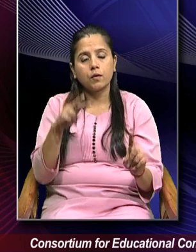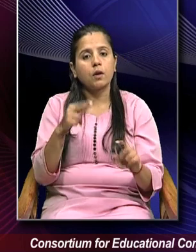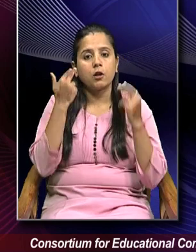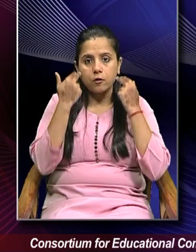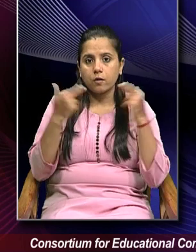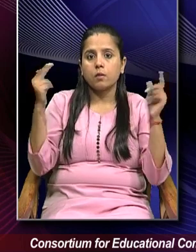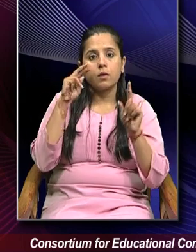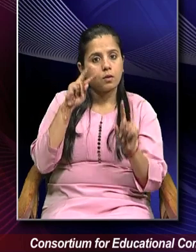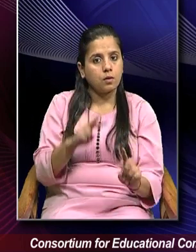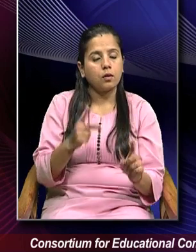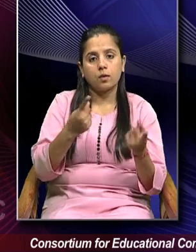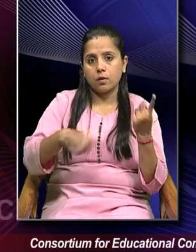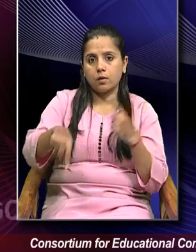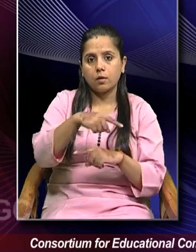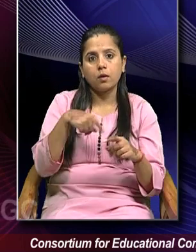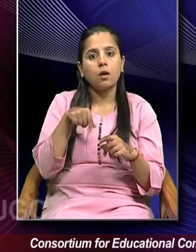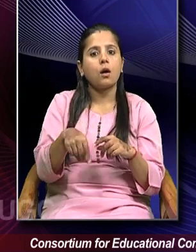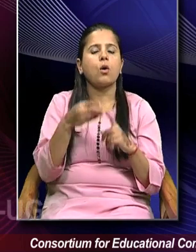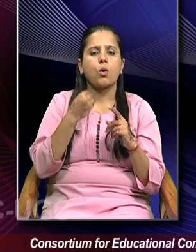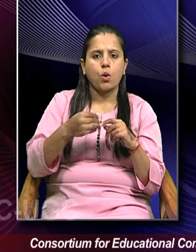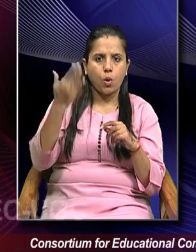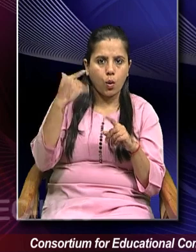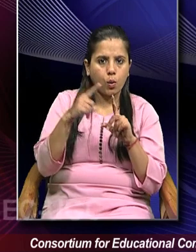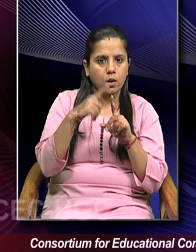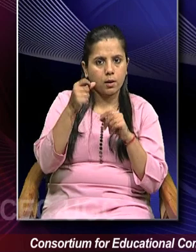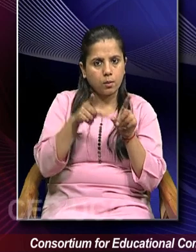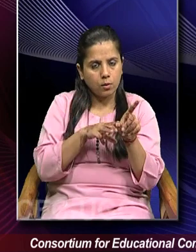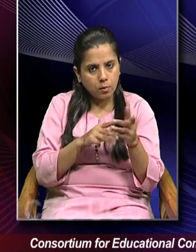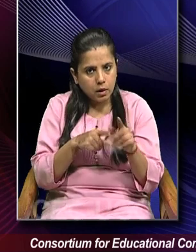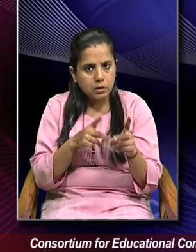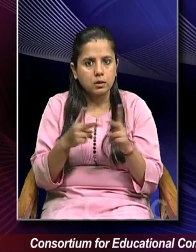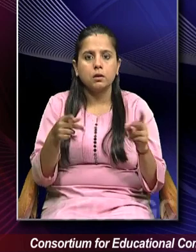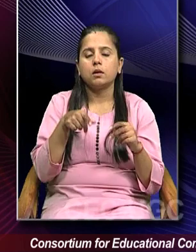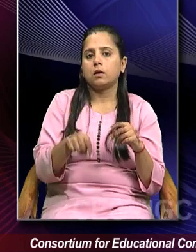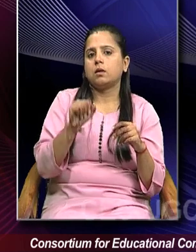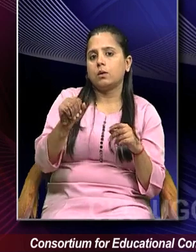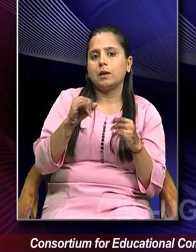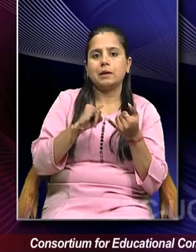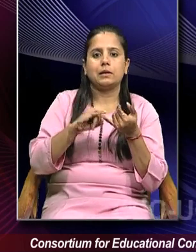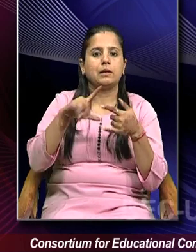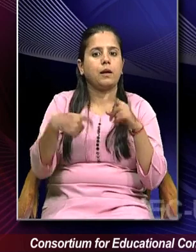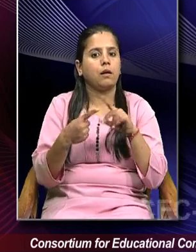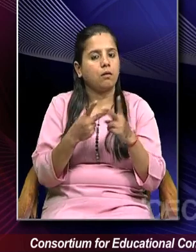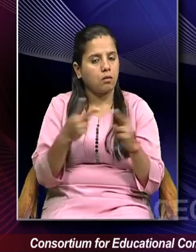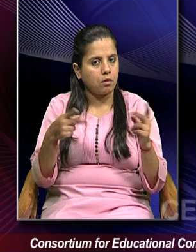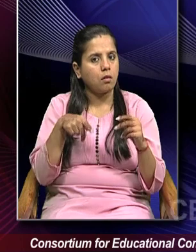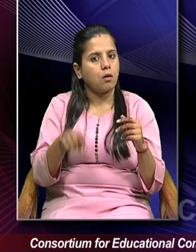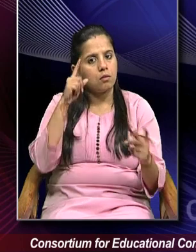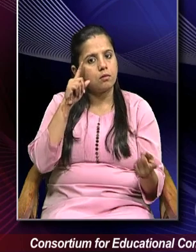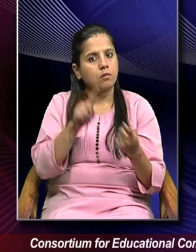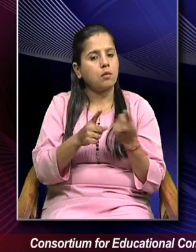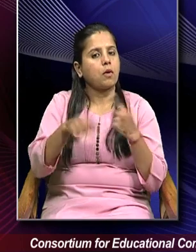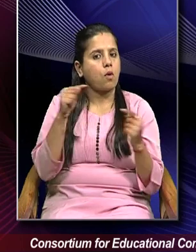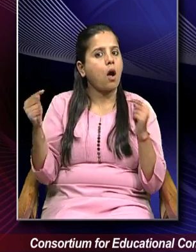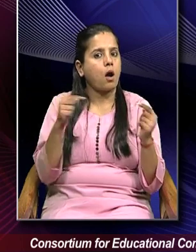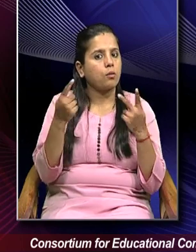we find that was a result of the old diplomacy and an alliance system which was based on secret agreements. So, it has also been